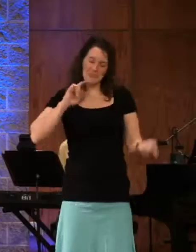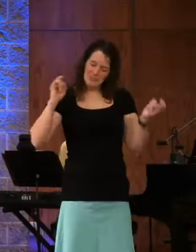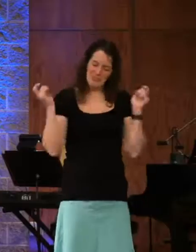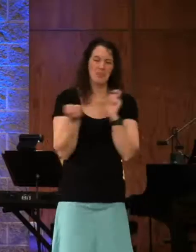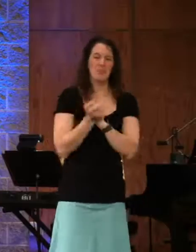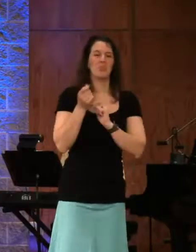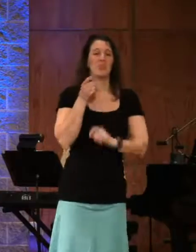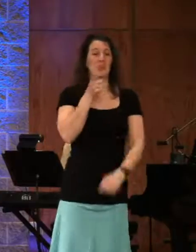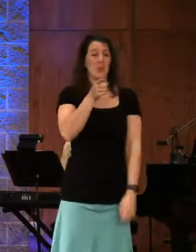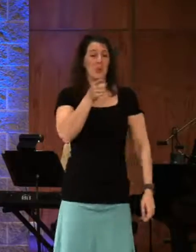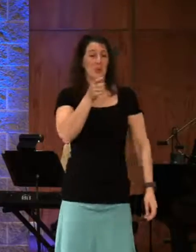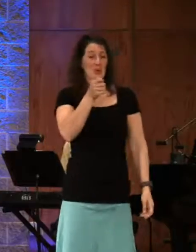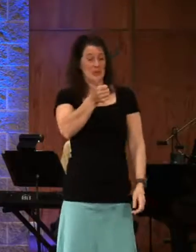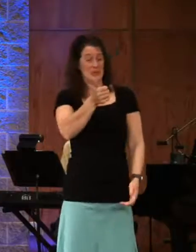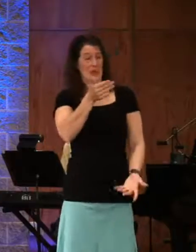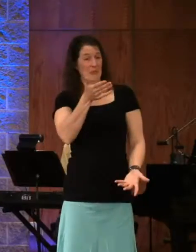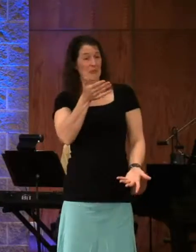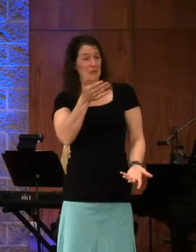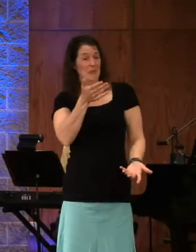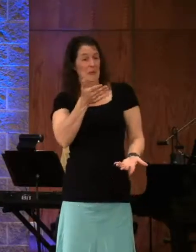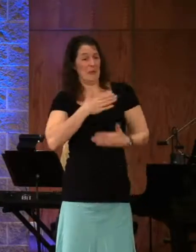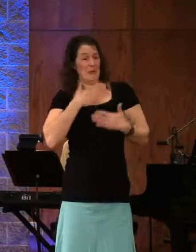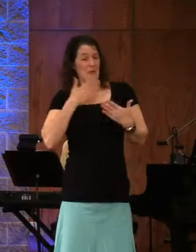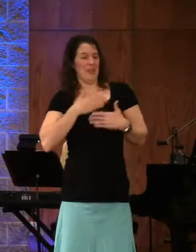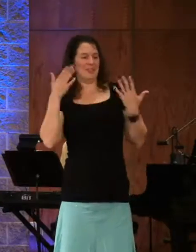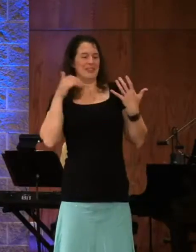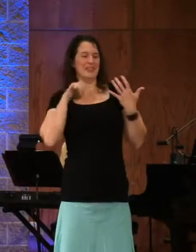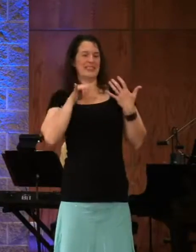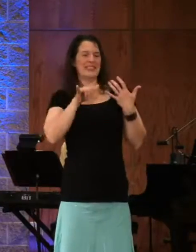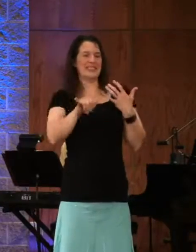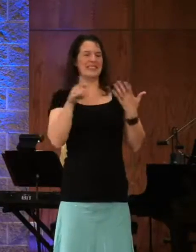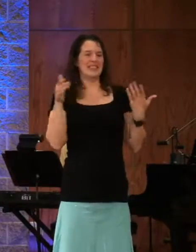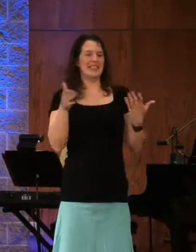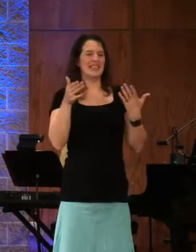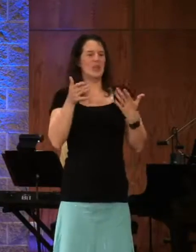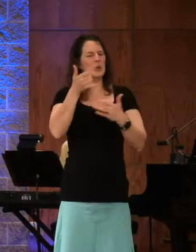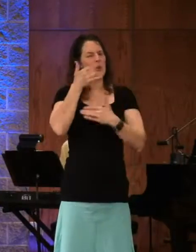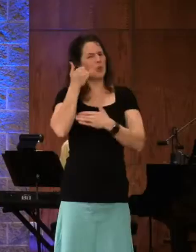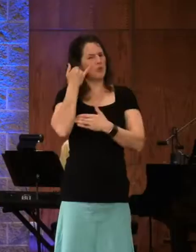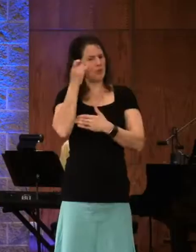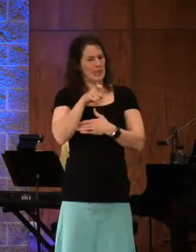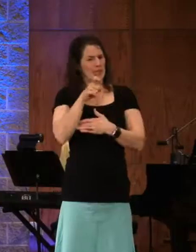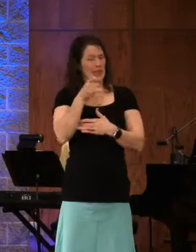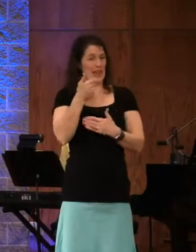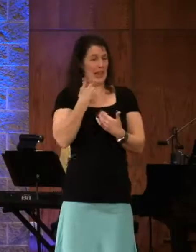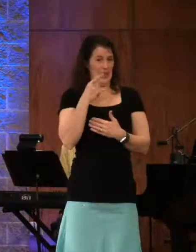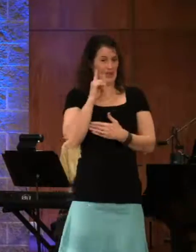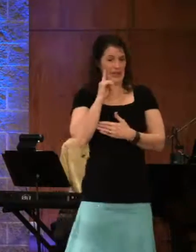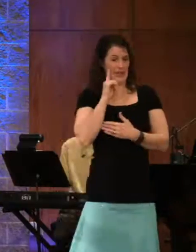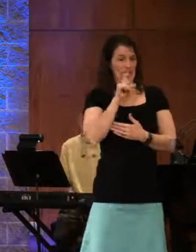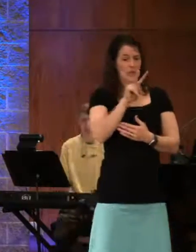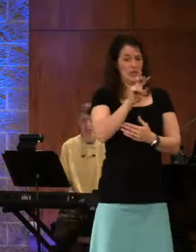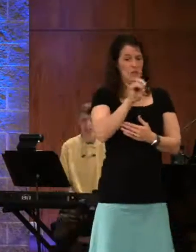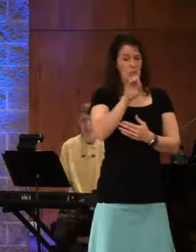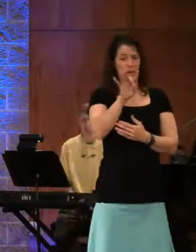you. And you'll be so glad that you stayed in. Give me a call if you need. I've got a cell phone,